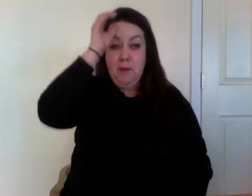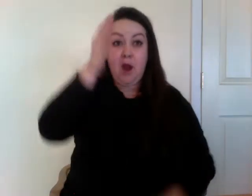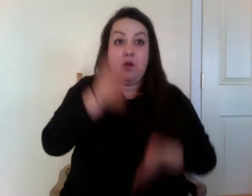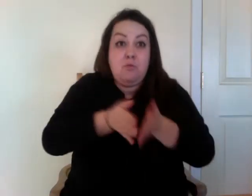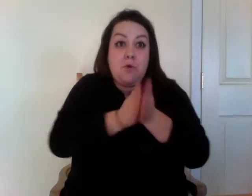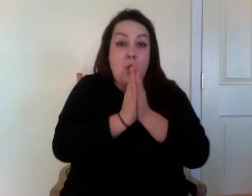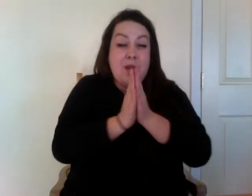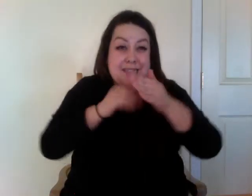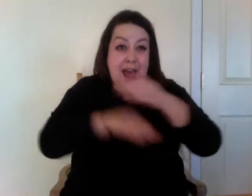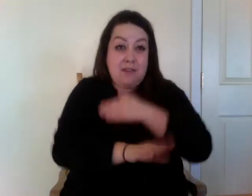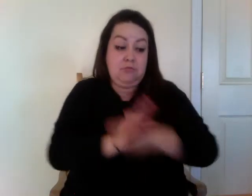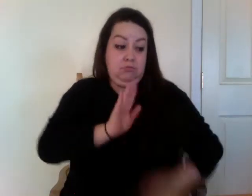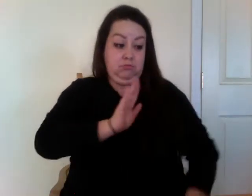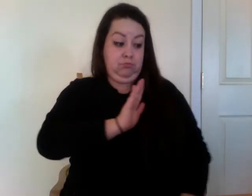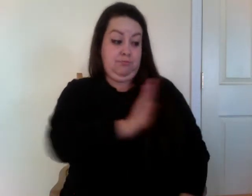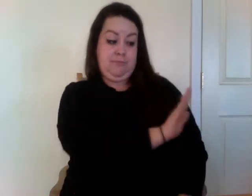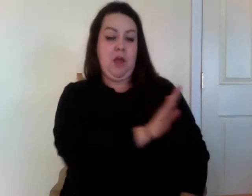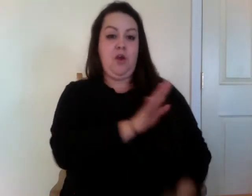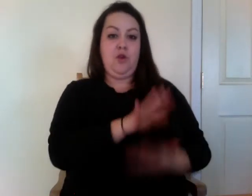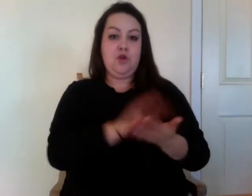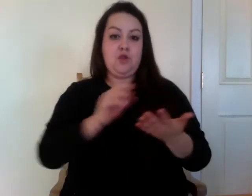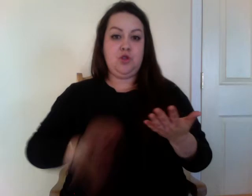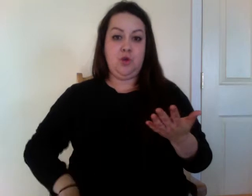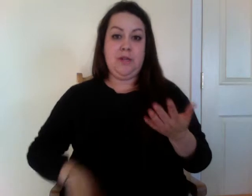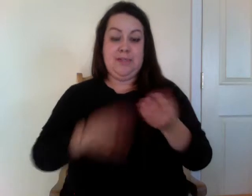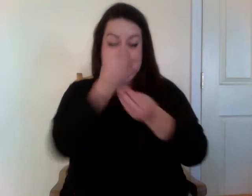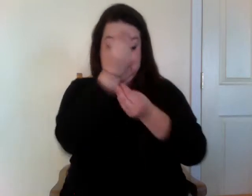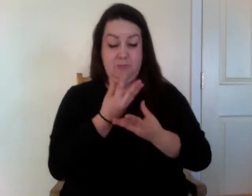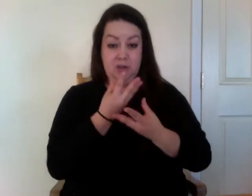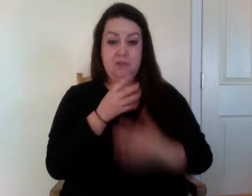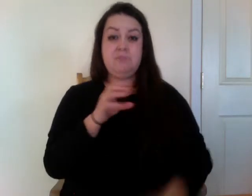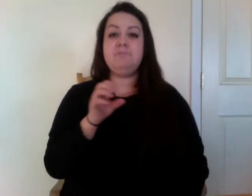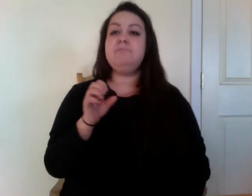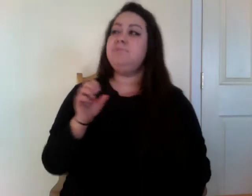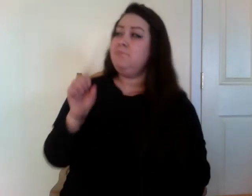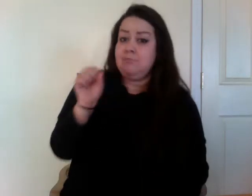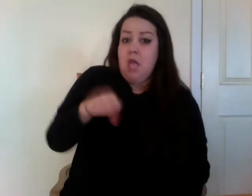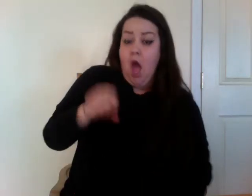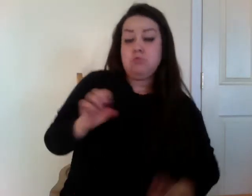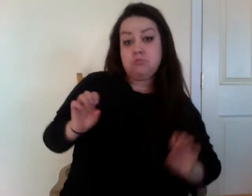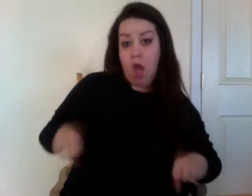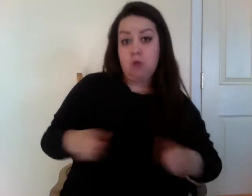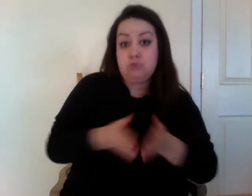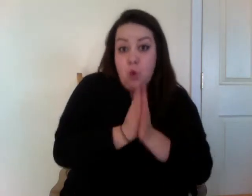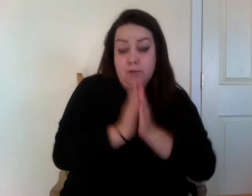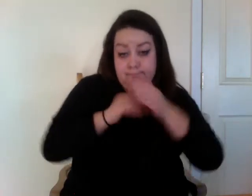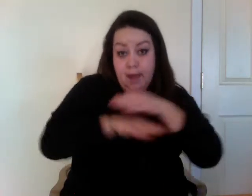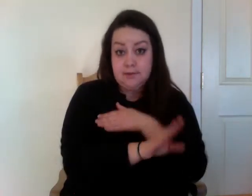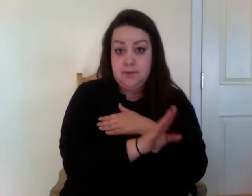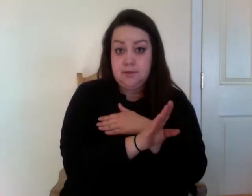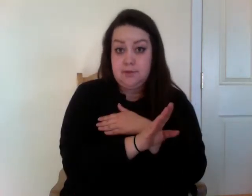record? And the answer is yes. A parent can request to have access to their child's